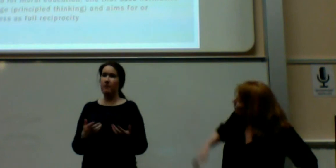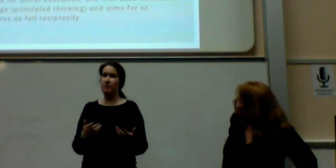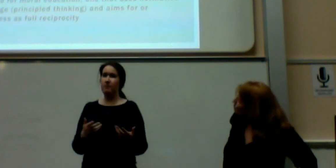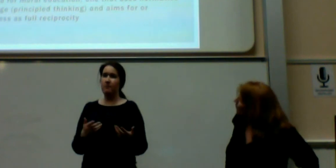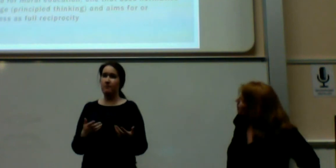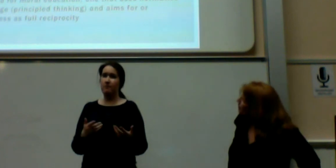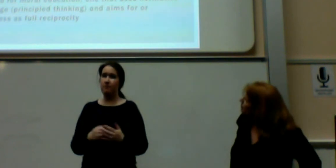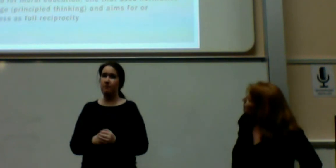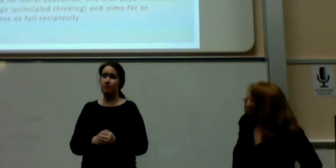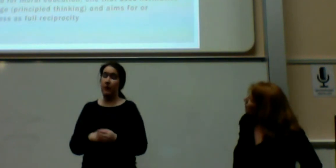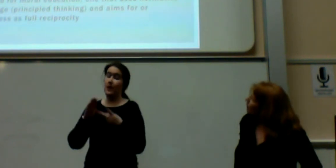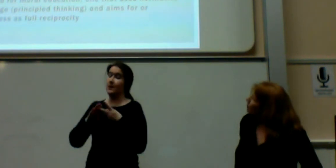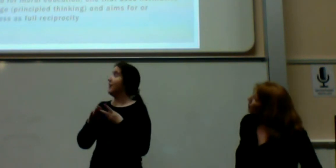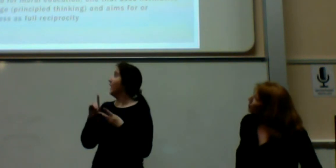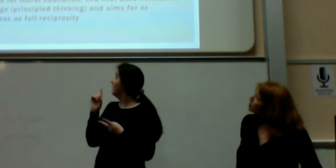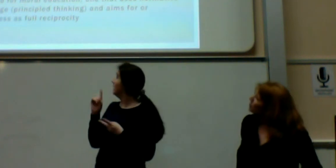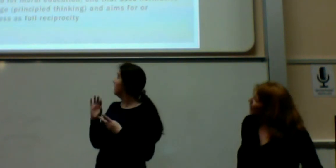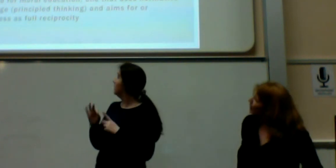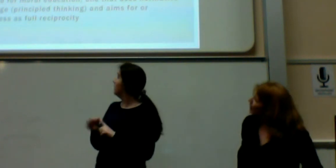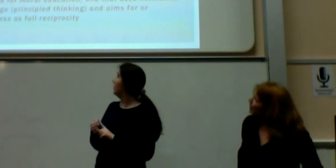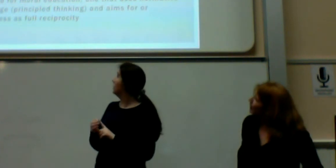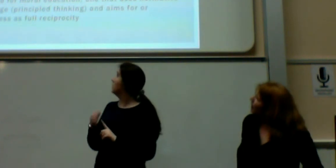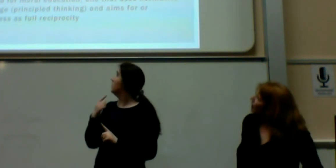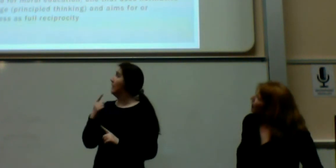The second bullet point is,